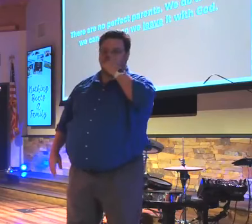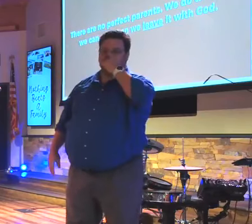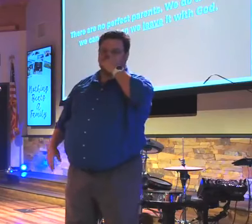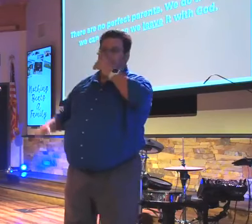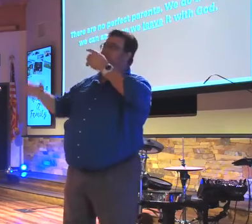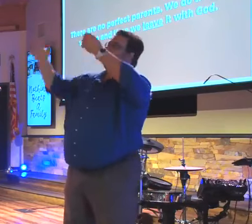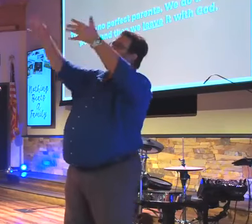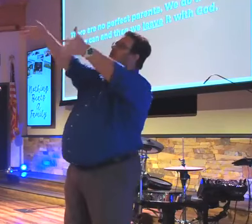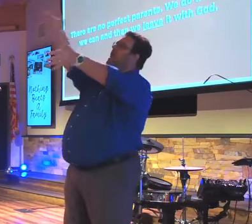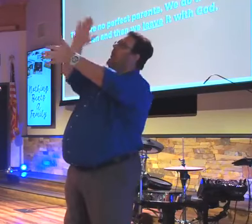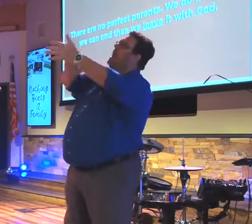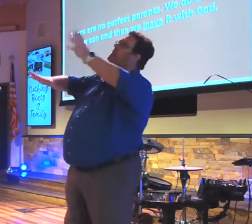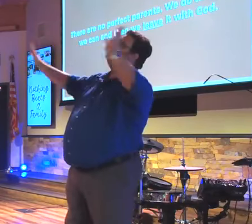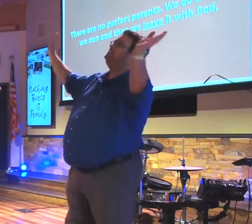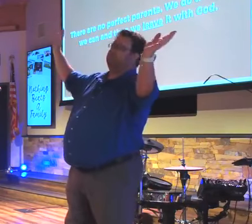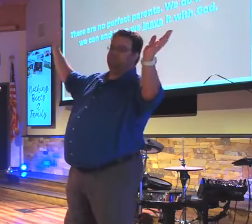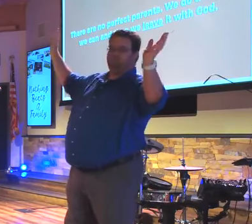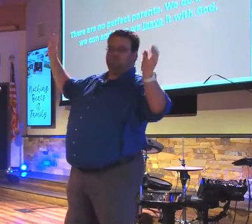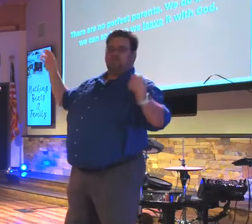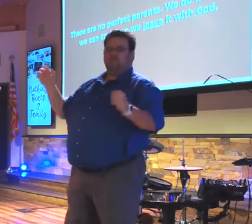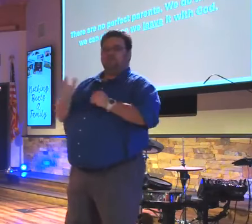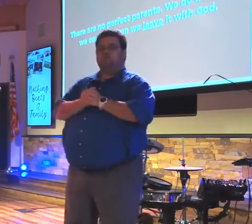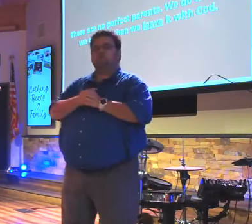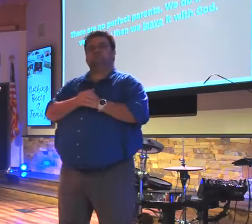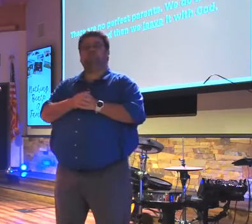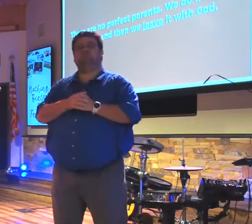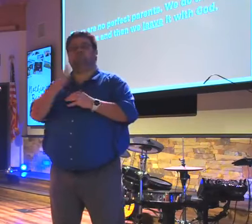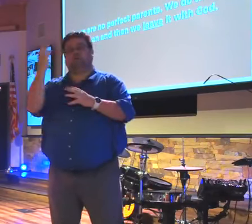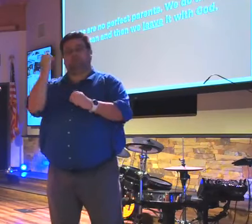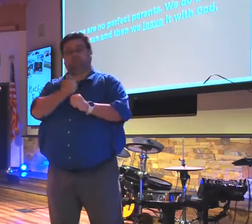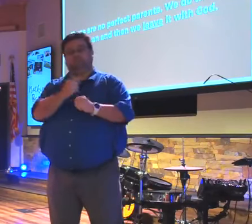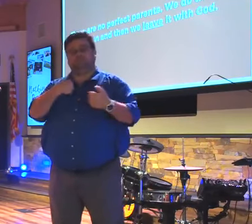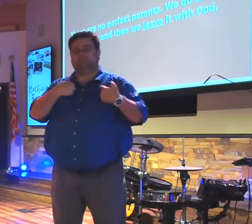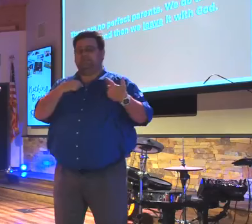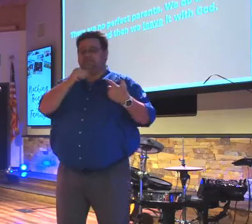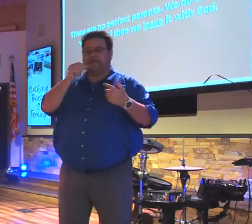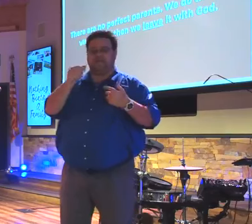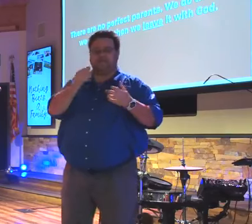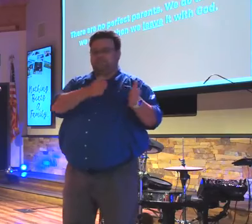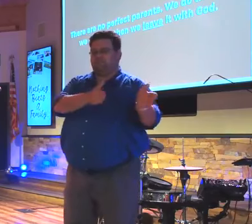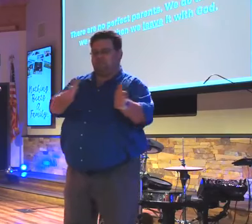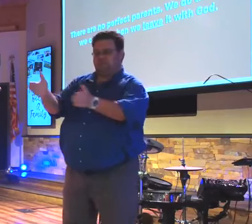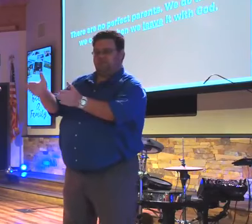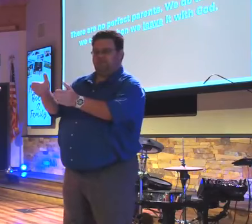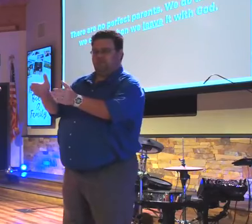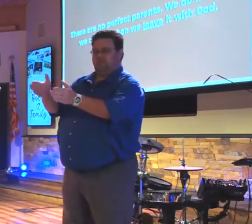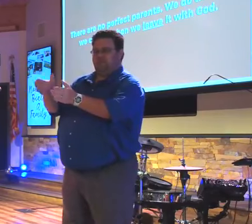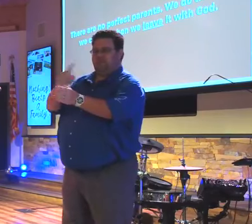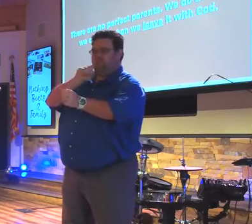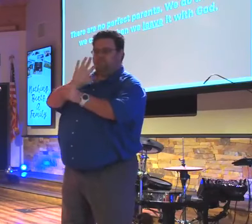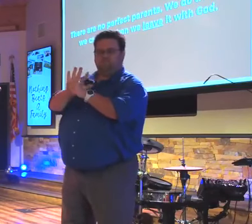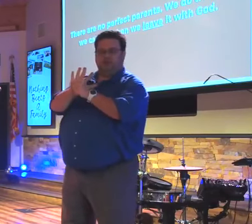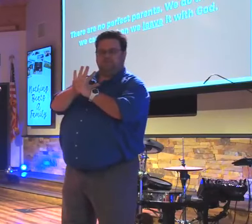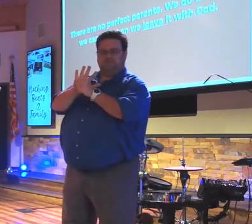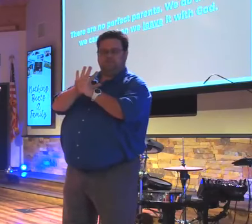leave it with God. You know, this, trust me, this message is not a formula for assured